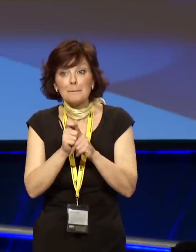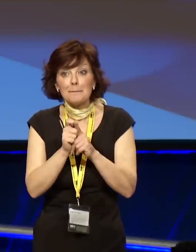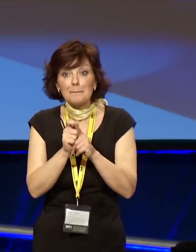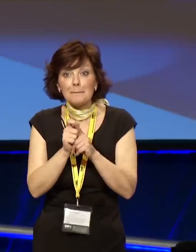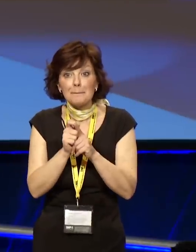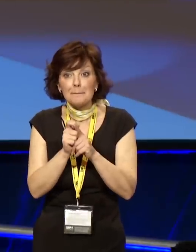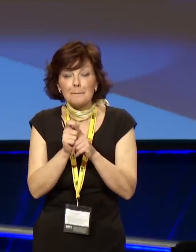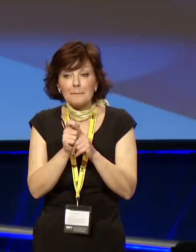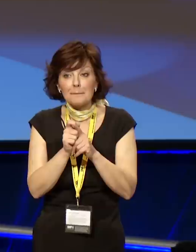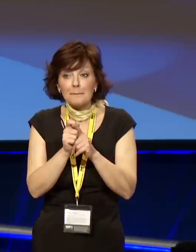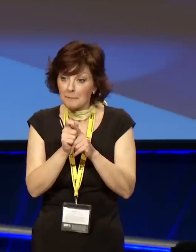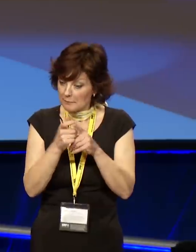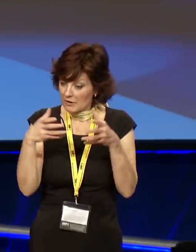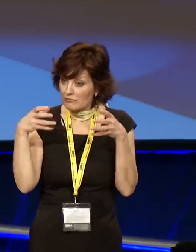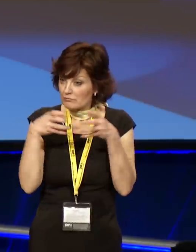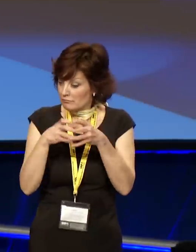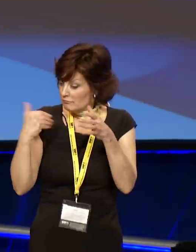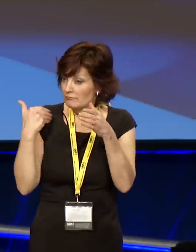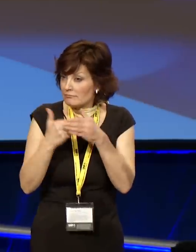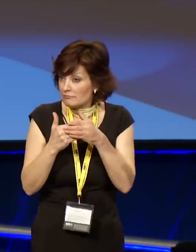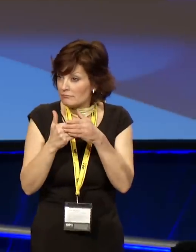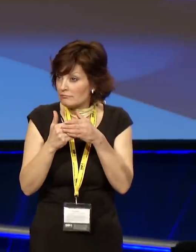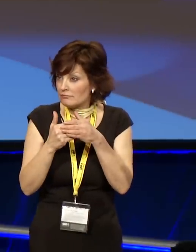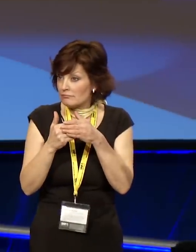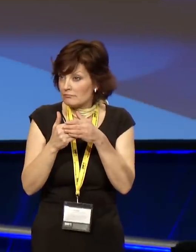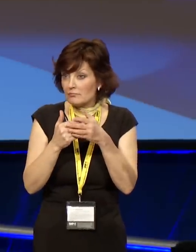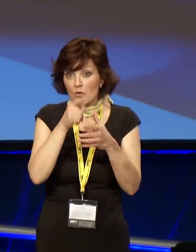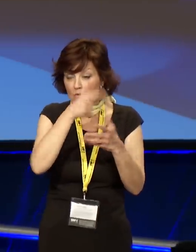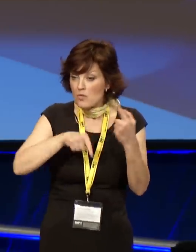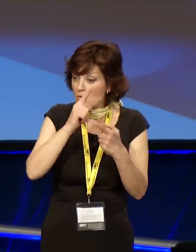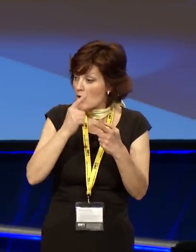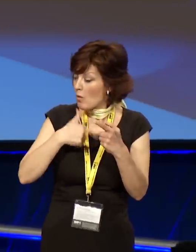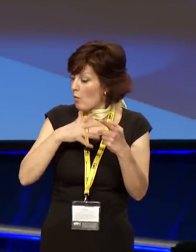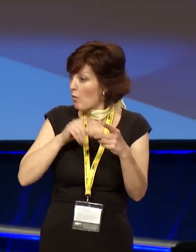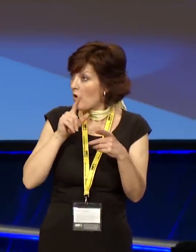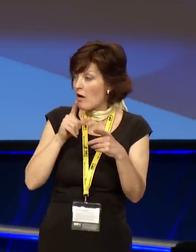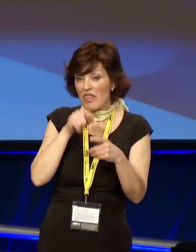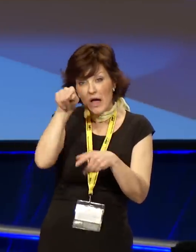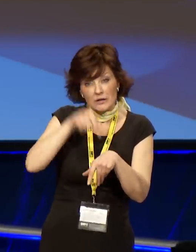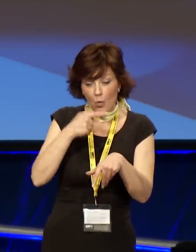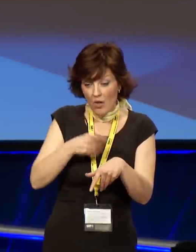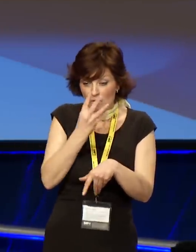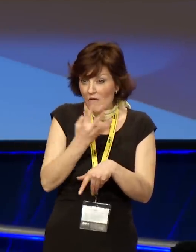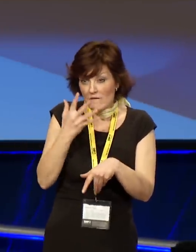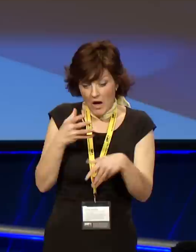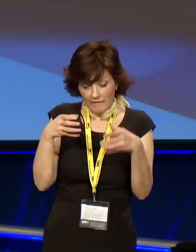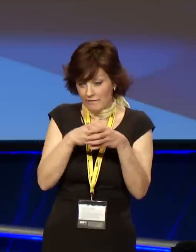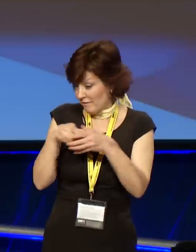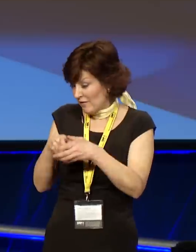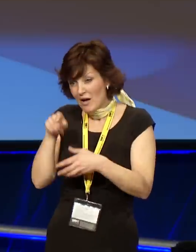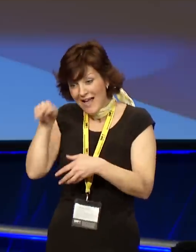a generation ago, caused a fair amount of parliamentary interest when we were a group of four and five in a parliament of